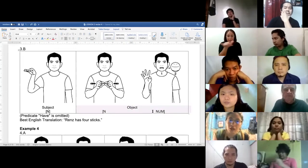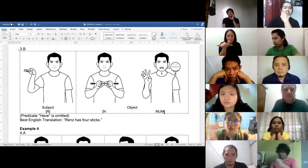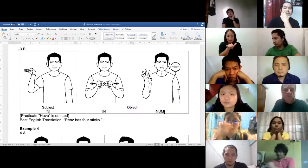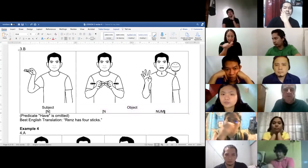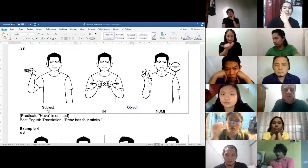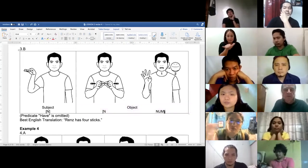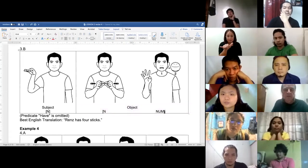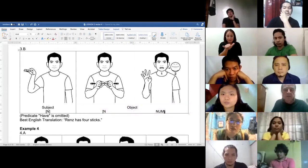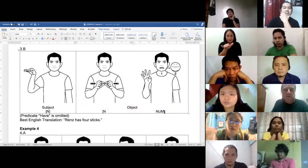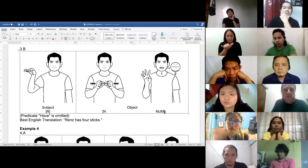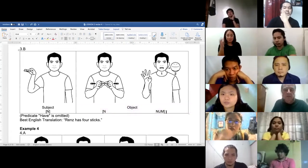before.